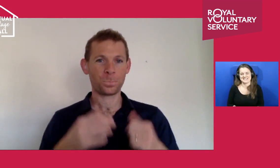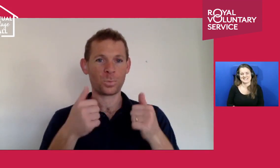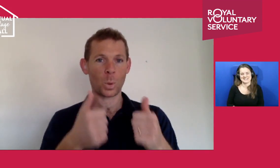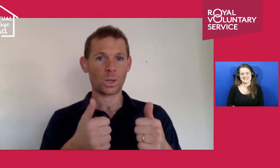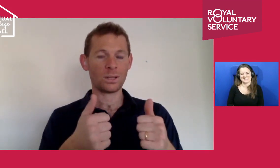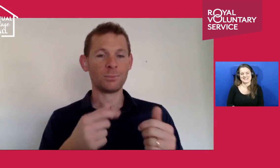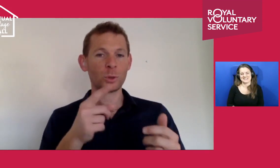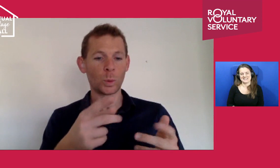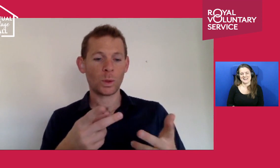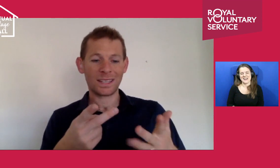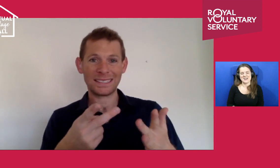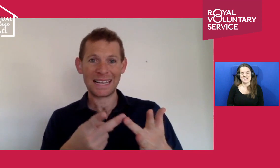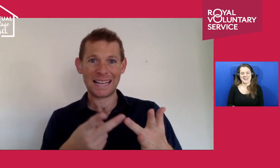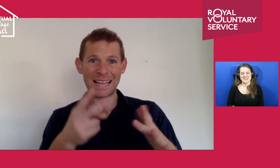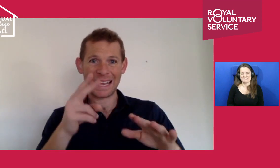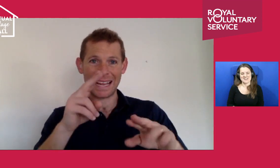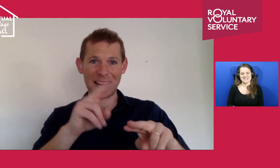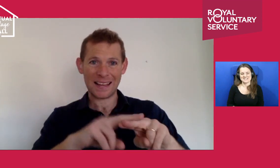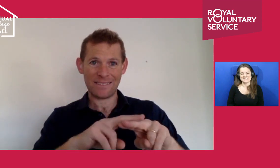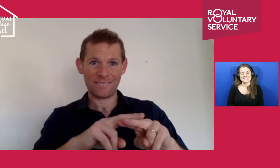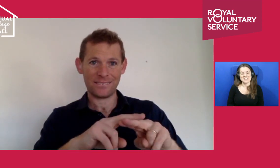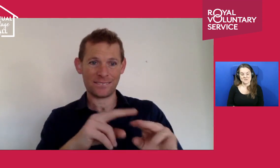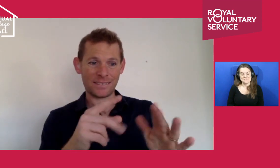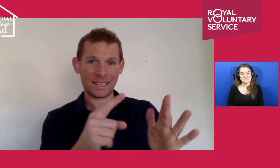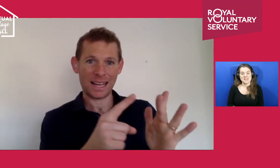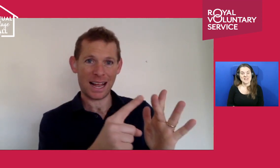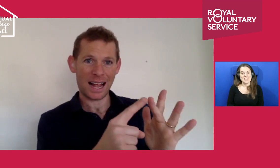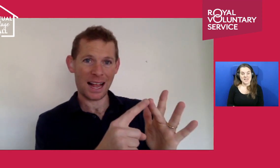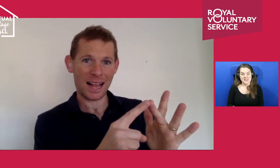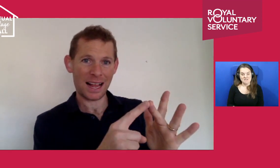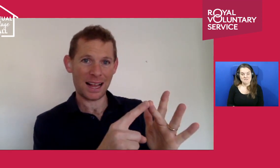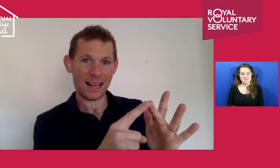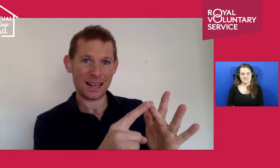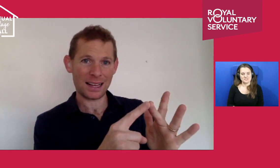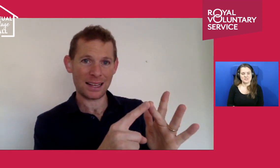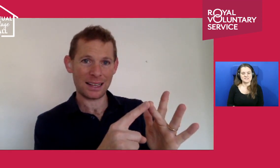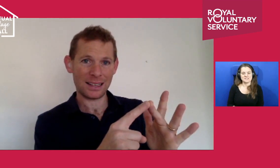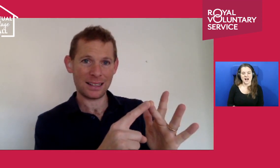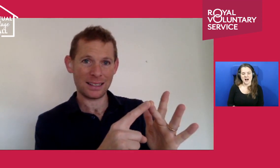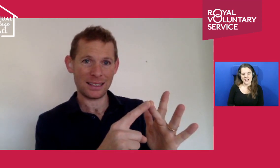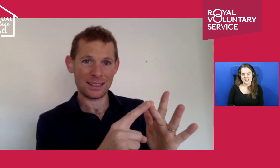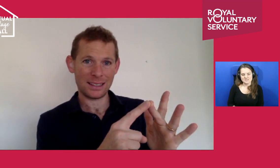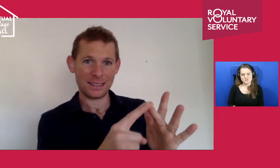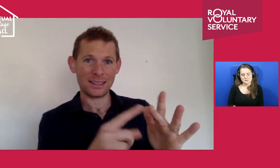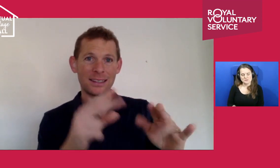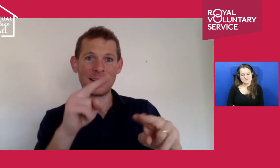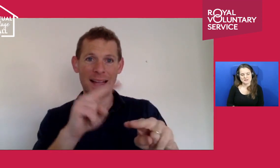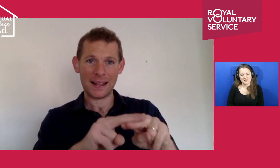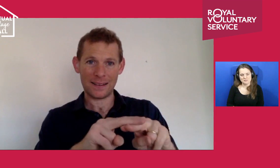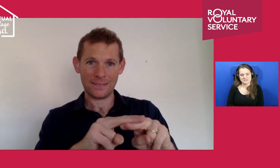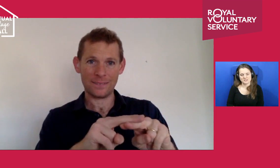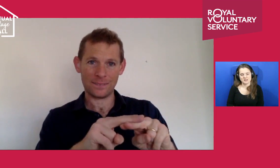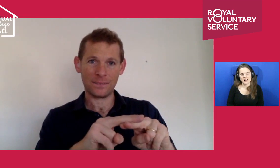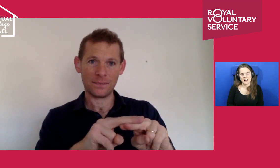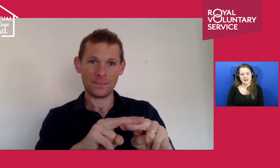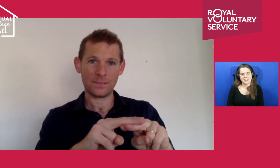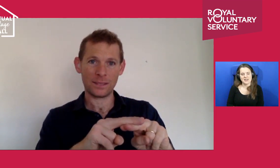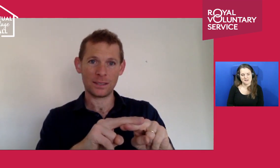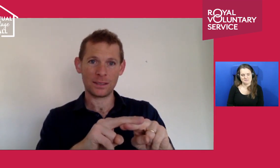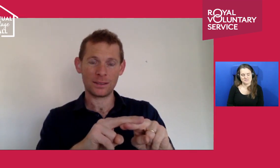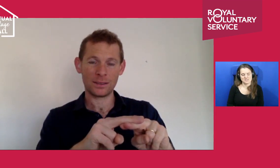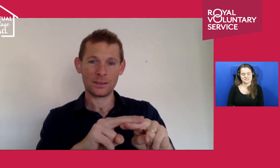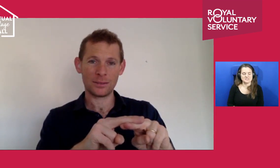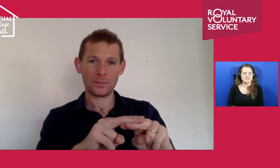this. Okay, great. So this is the I. Do you remember from our alphabet song?